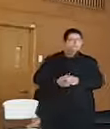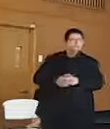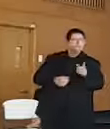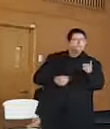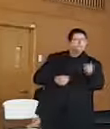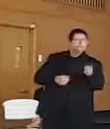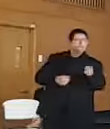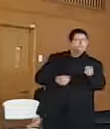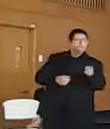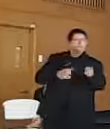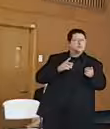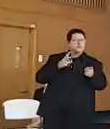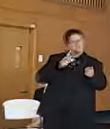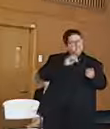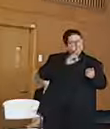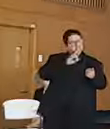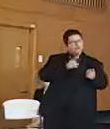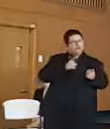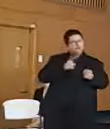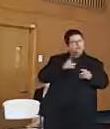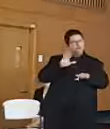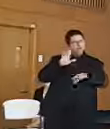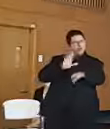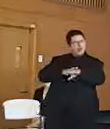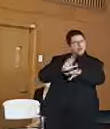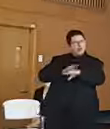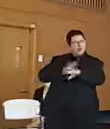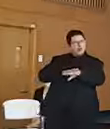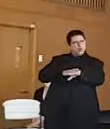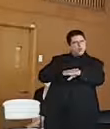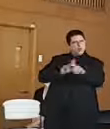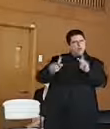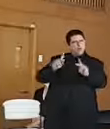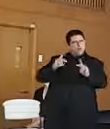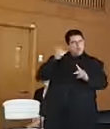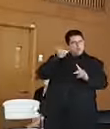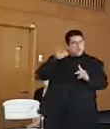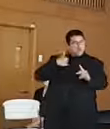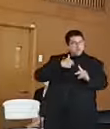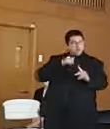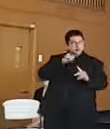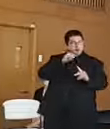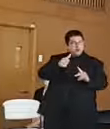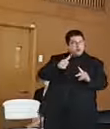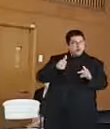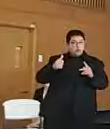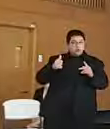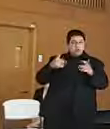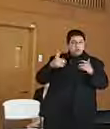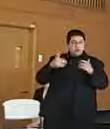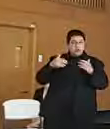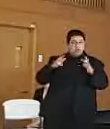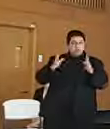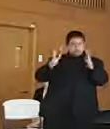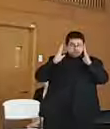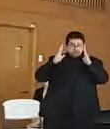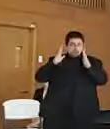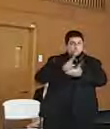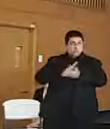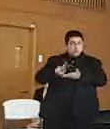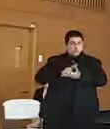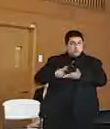is it pretty much a warning to people that if we don't get our act together in 1 to 2 weeks, we're going to have to roll things back? Well, I think everybody